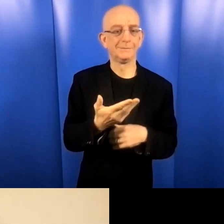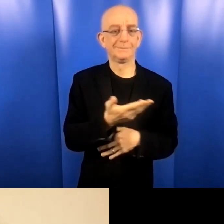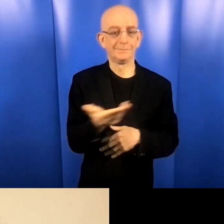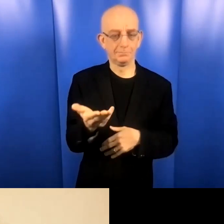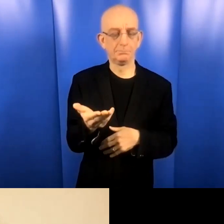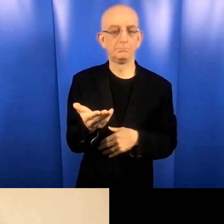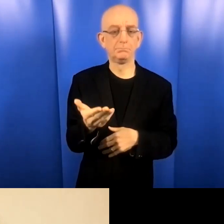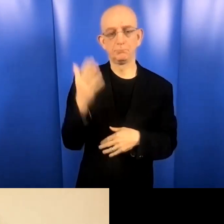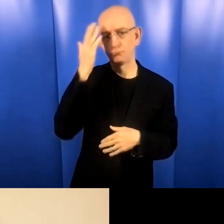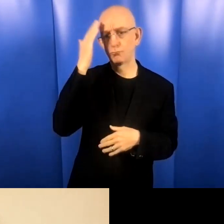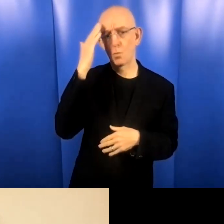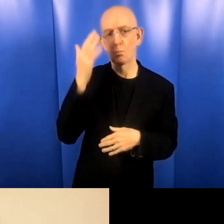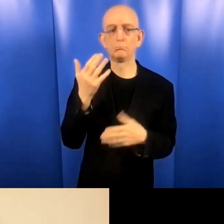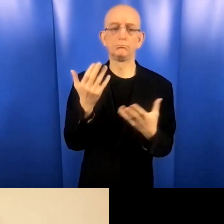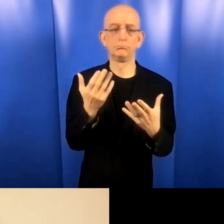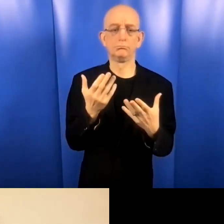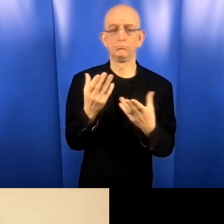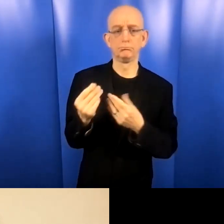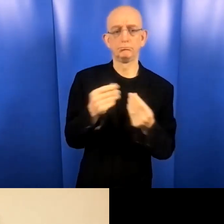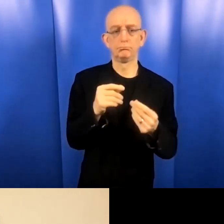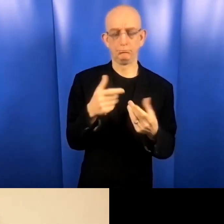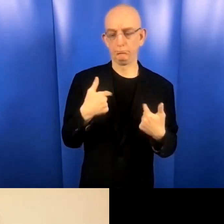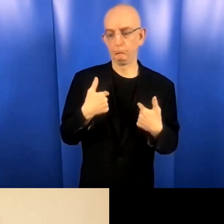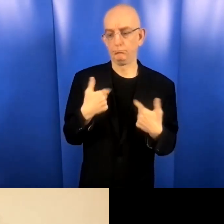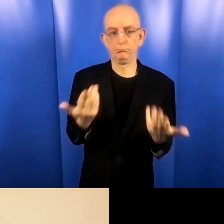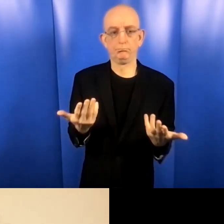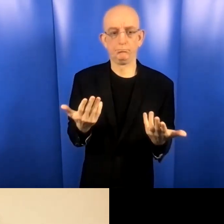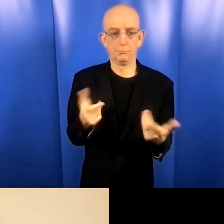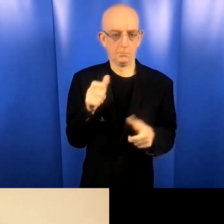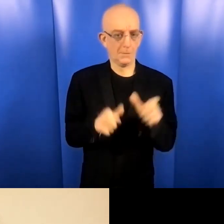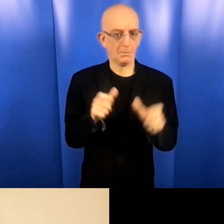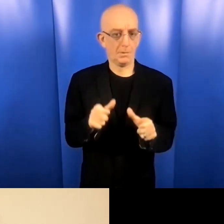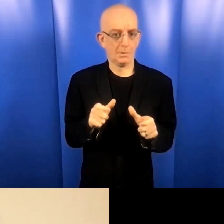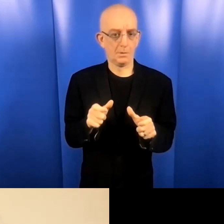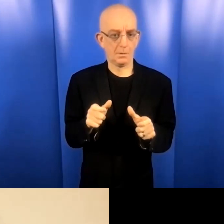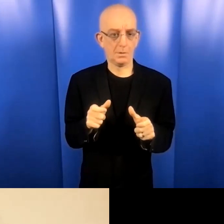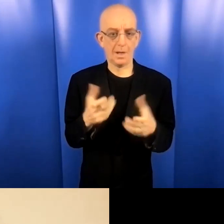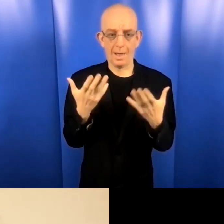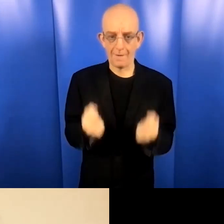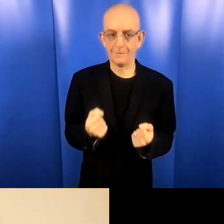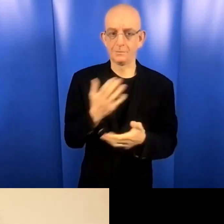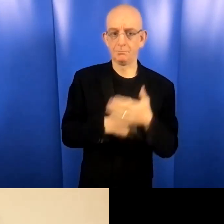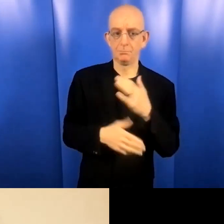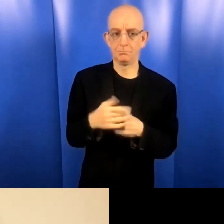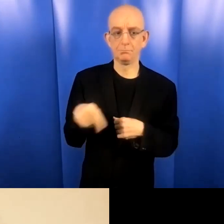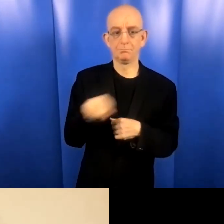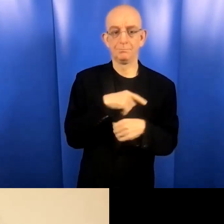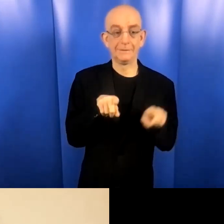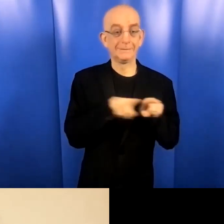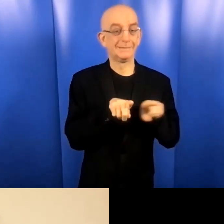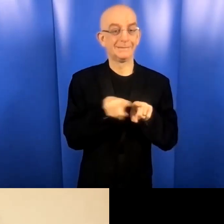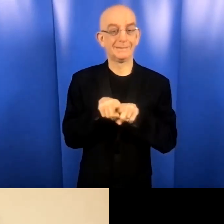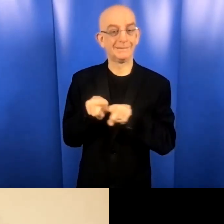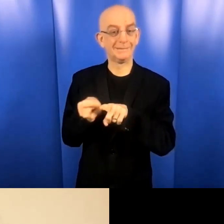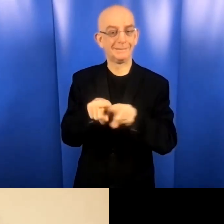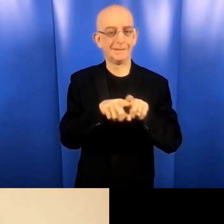and person with disabilities are not homogeneous group. And when we look at disability is a diverse, it's a